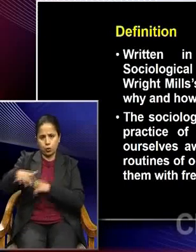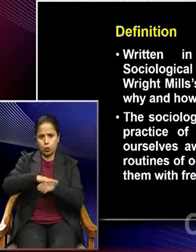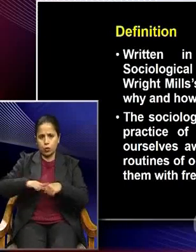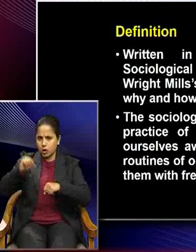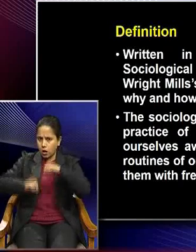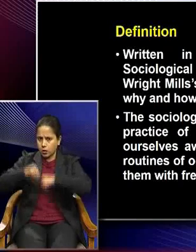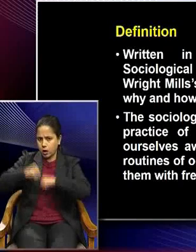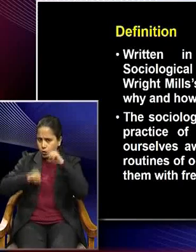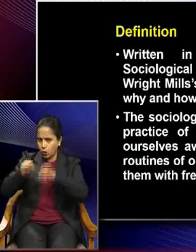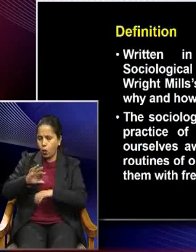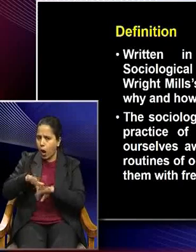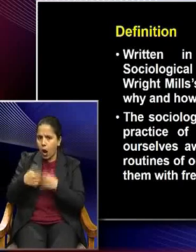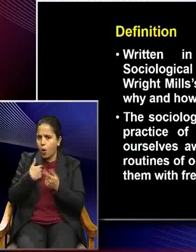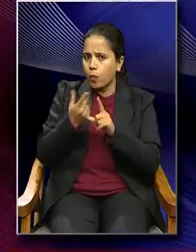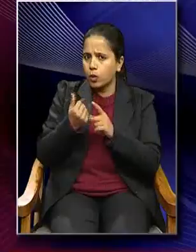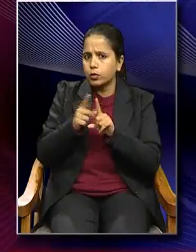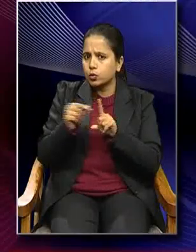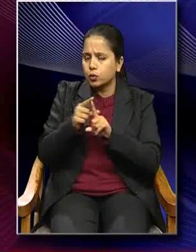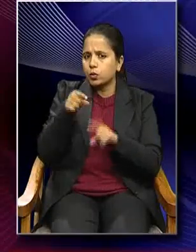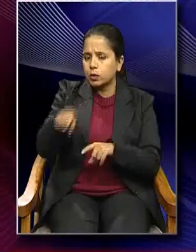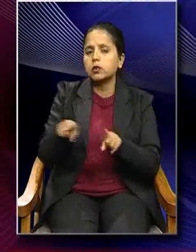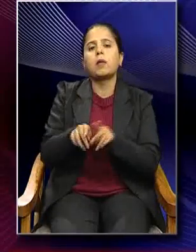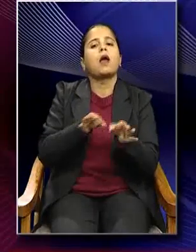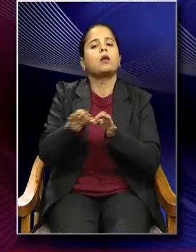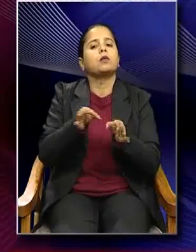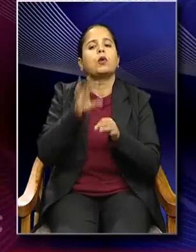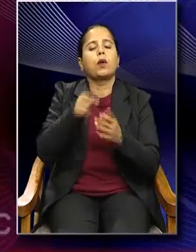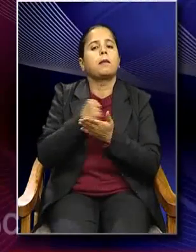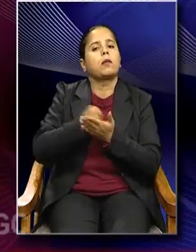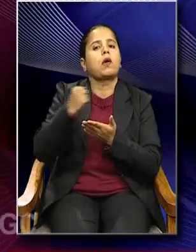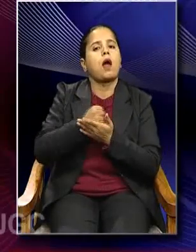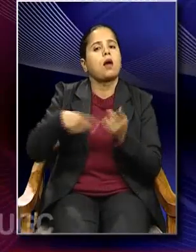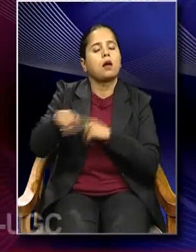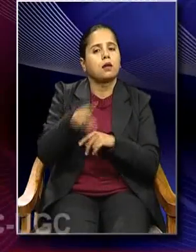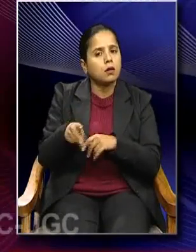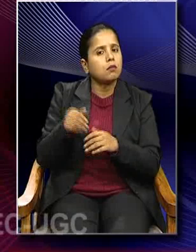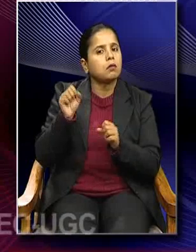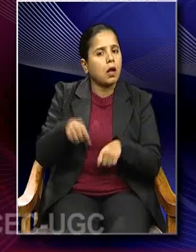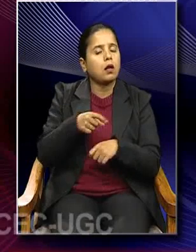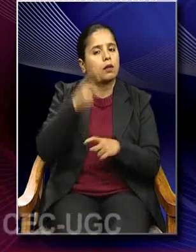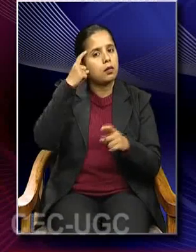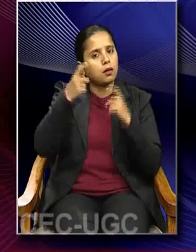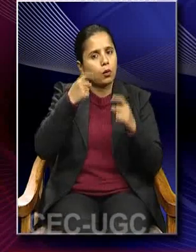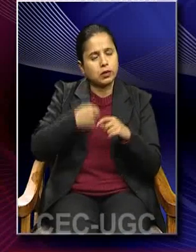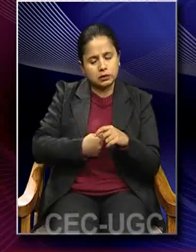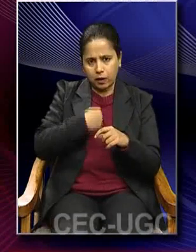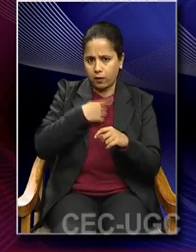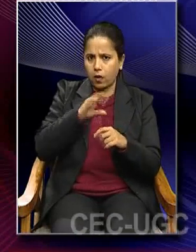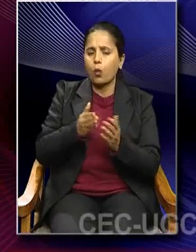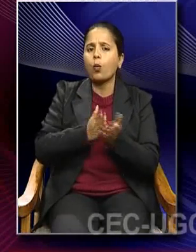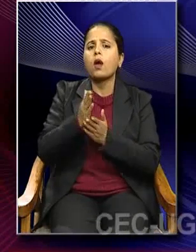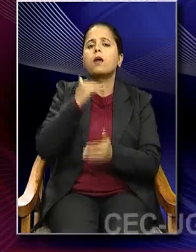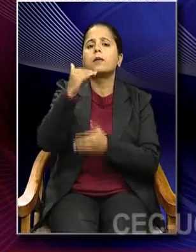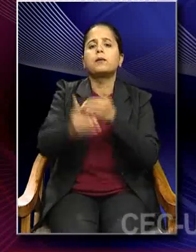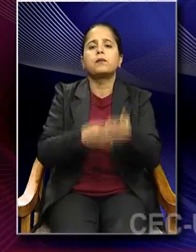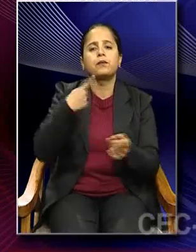structure. So he kind of defined it as the practice of being able to think ourselves away